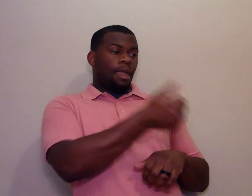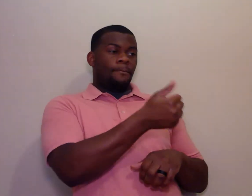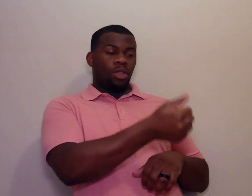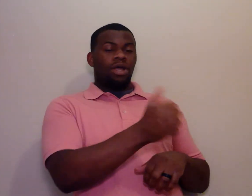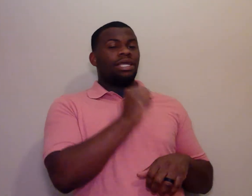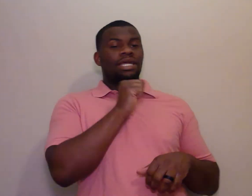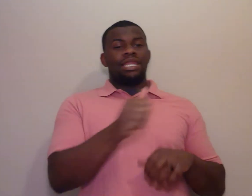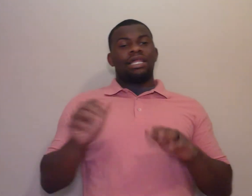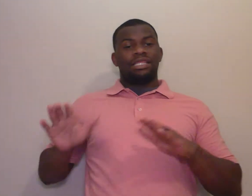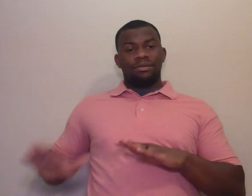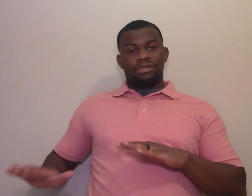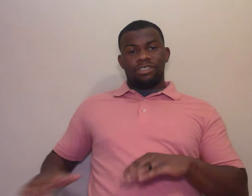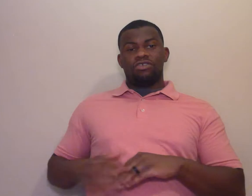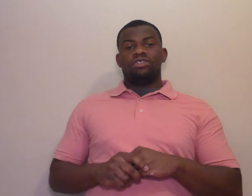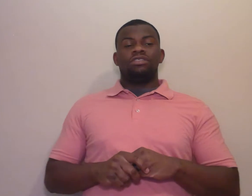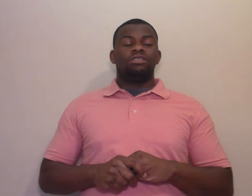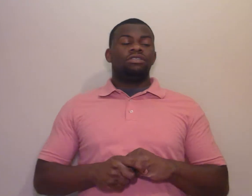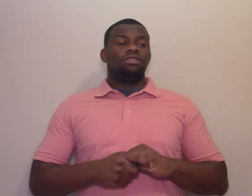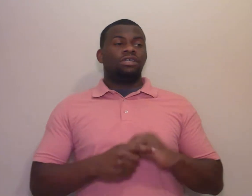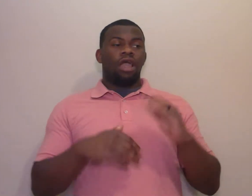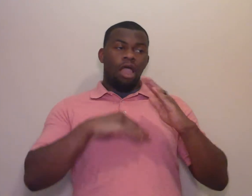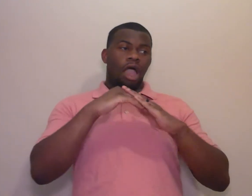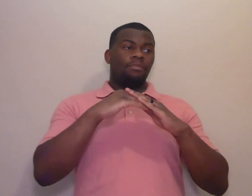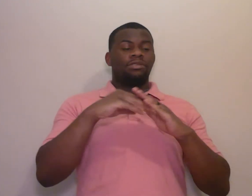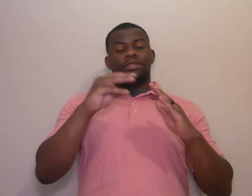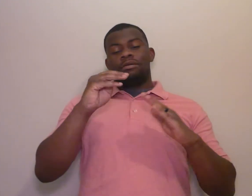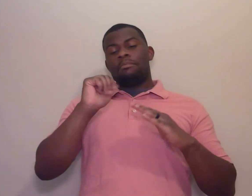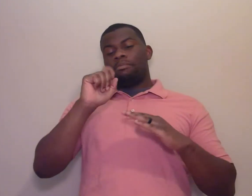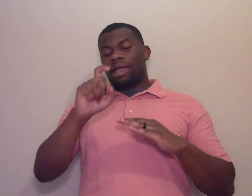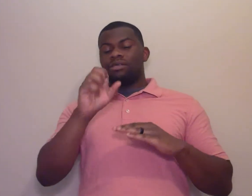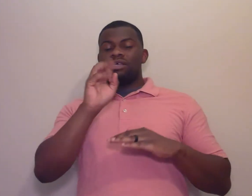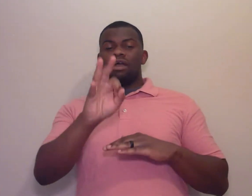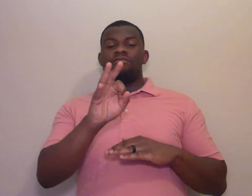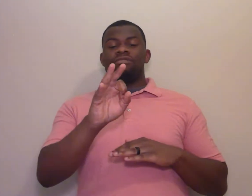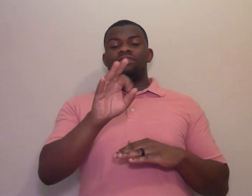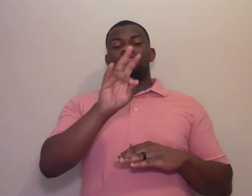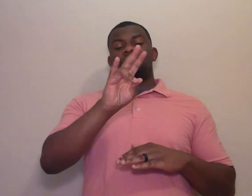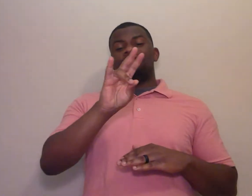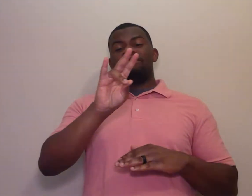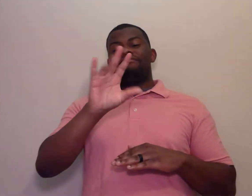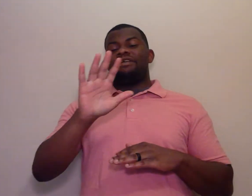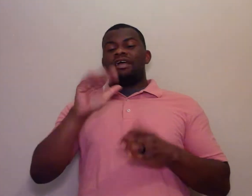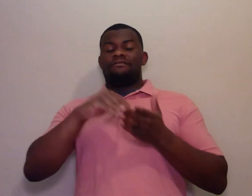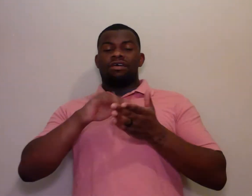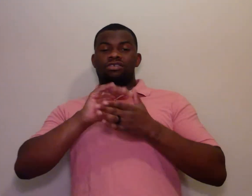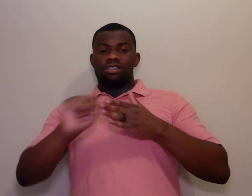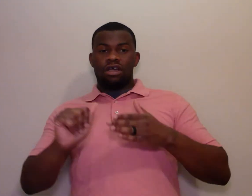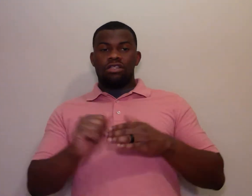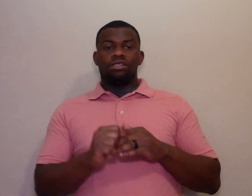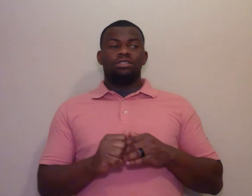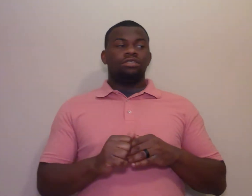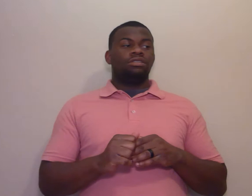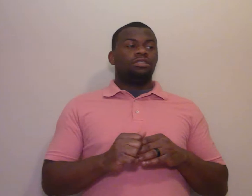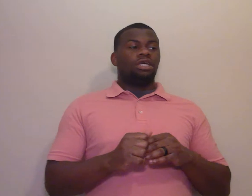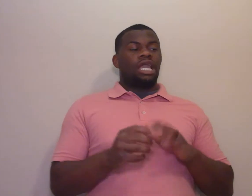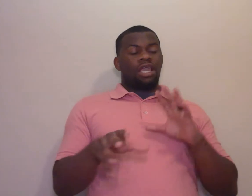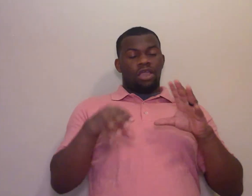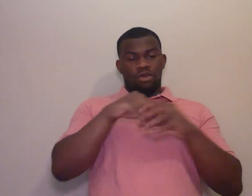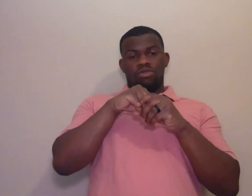earnings upon death, up to the maximum of $75,000. It includes an accidental death and dismemberment rider that